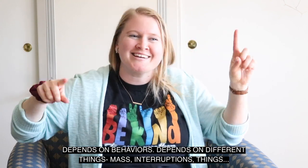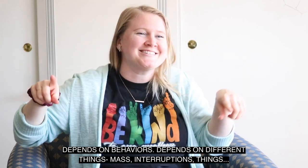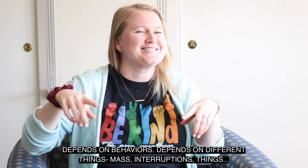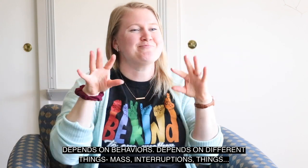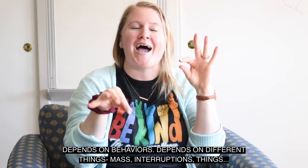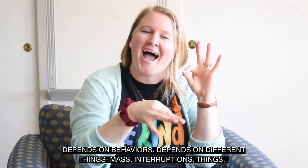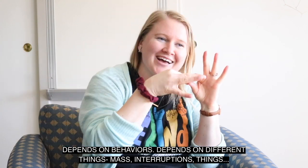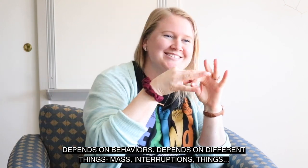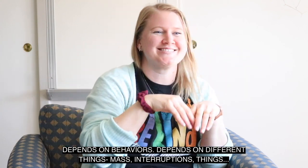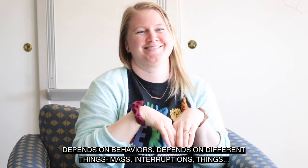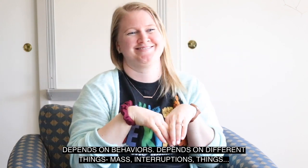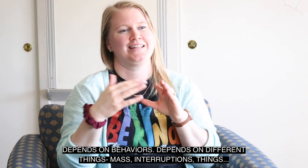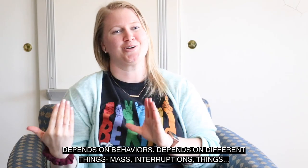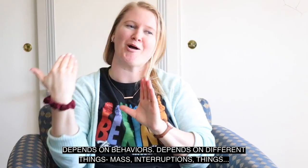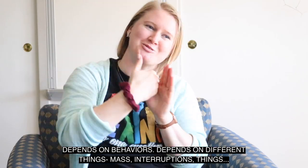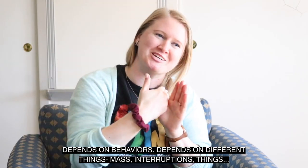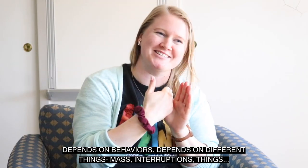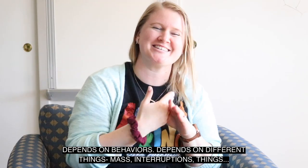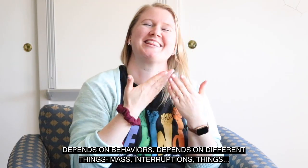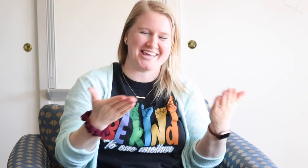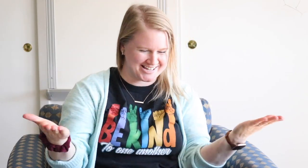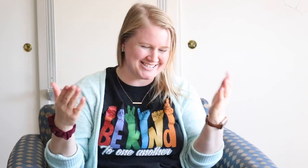things, mass, interruptions, things.